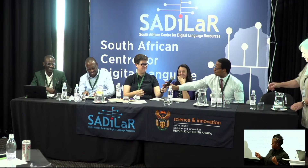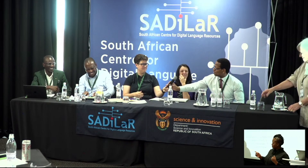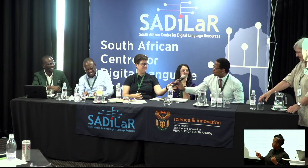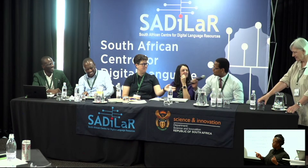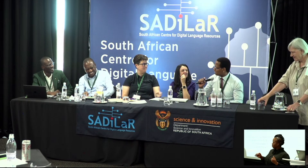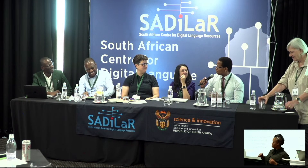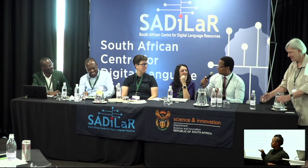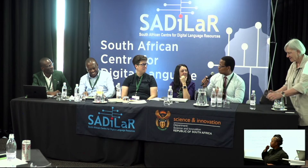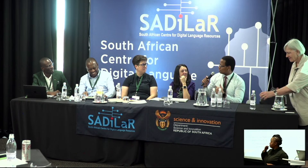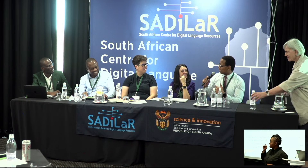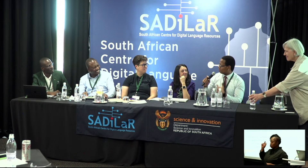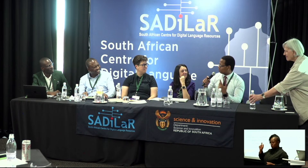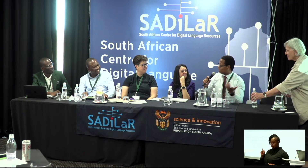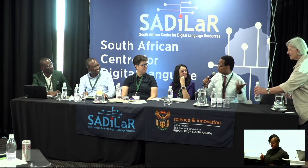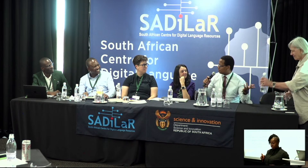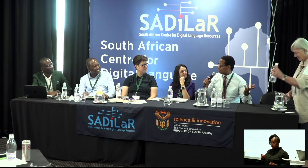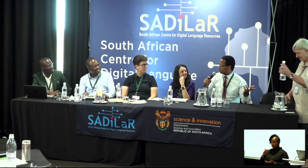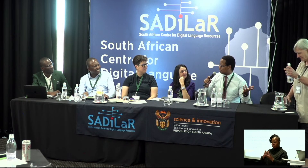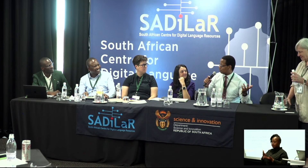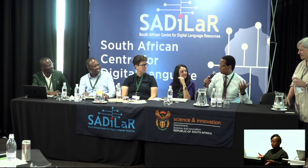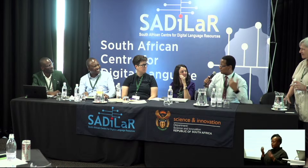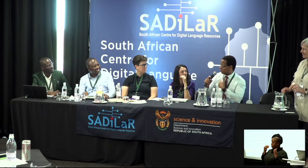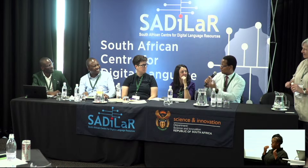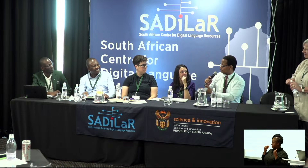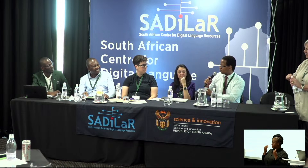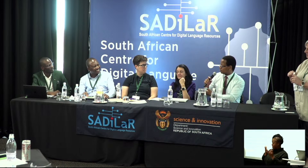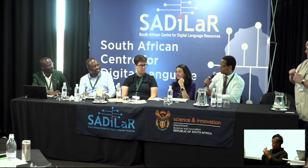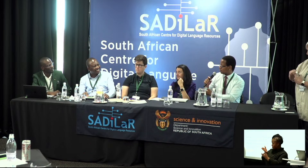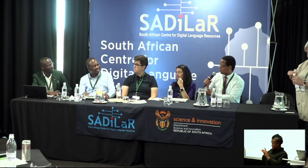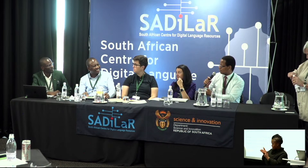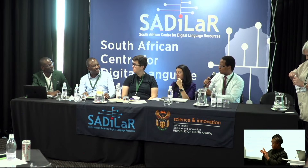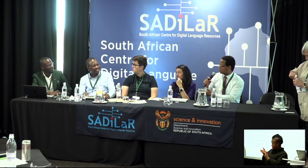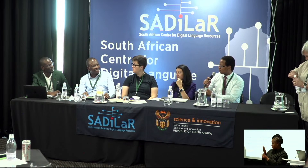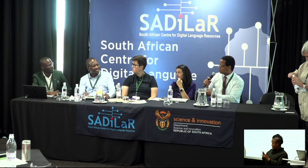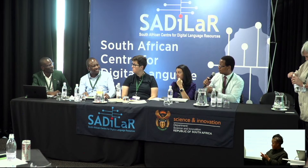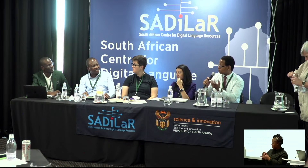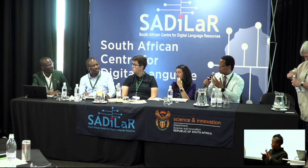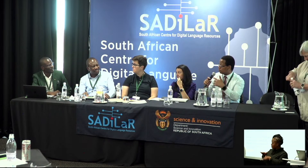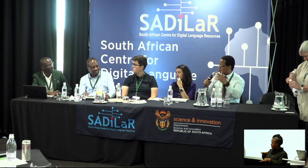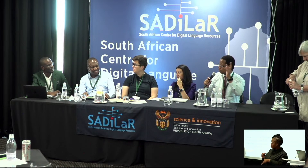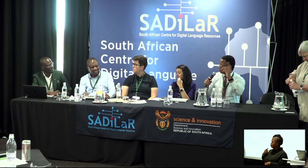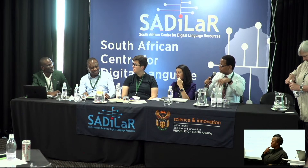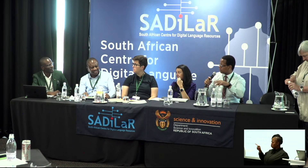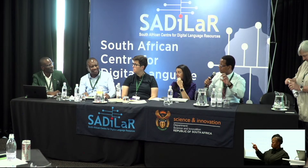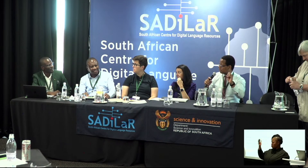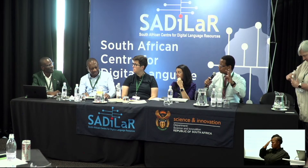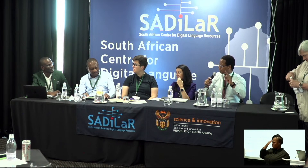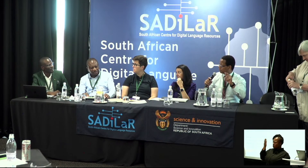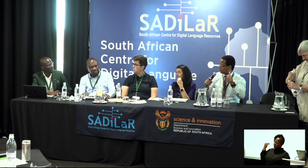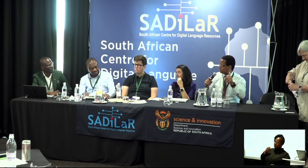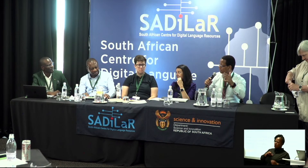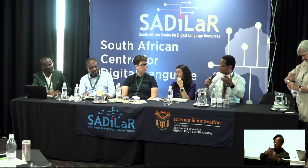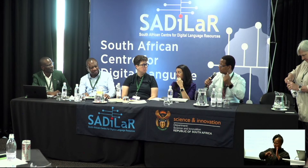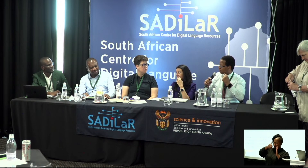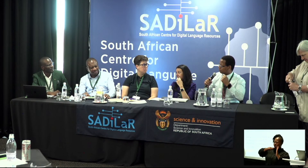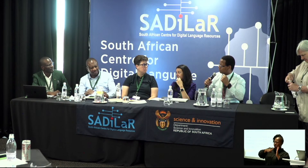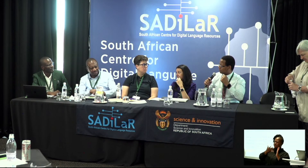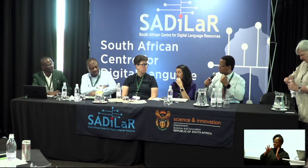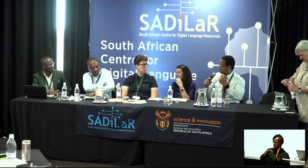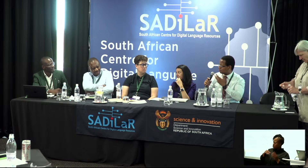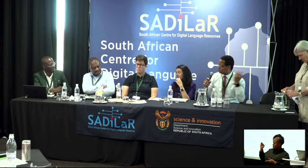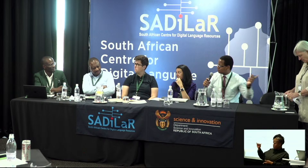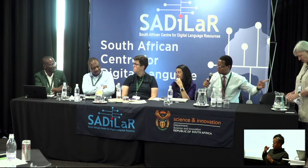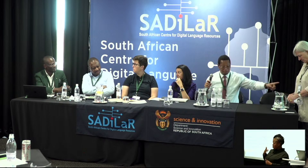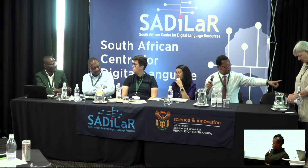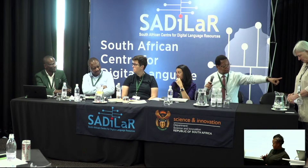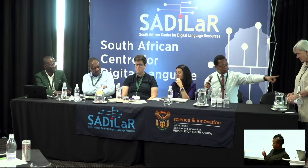question. Does it mean those terms that we can't find publicly, we can actually approach PANSAB and say, we know you authenticated X, Y, and Z, can we have it?